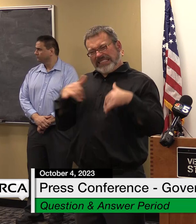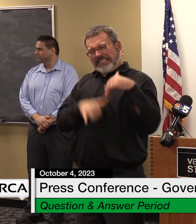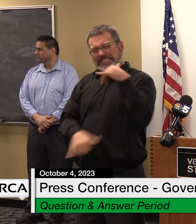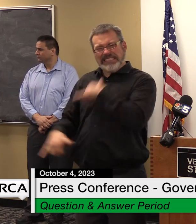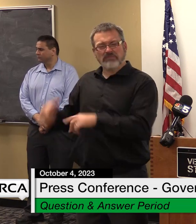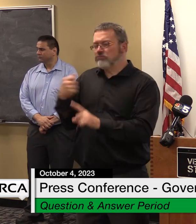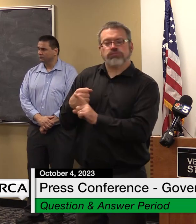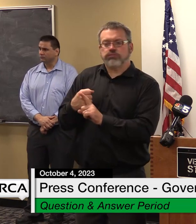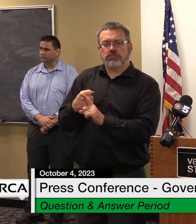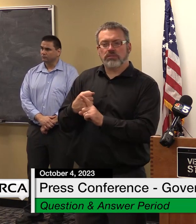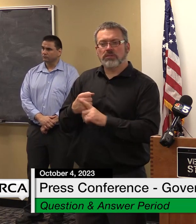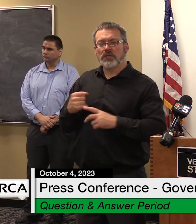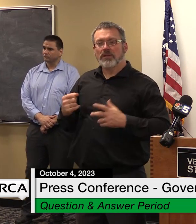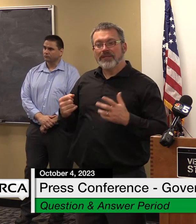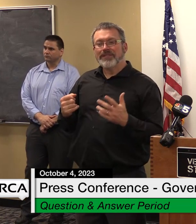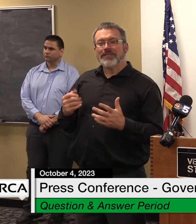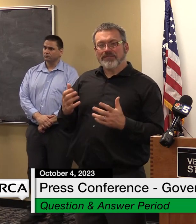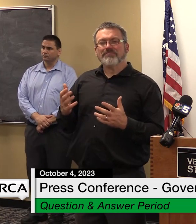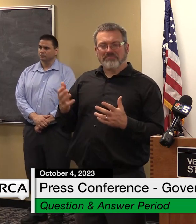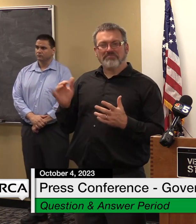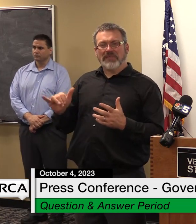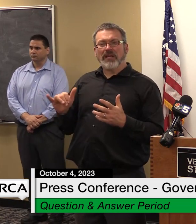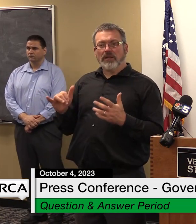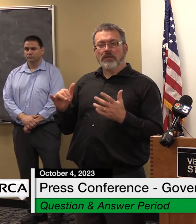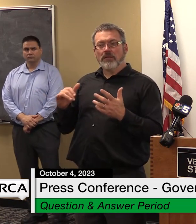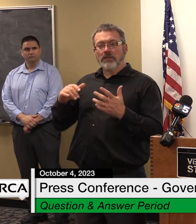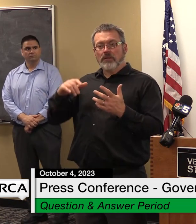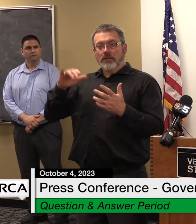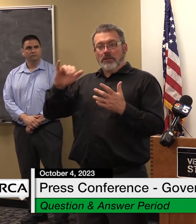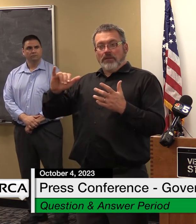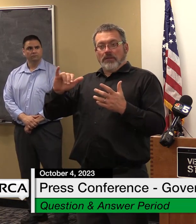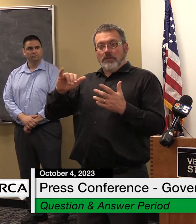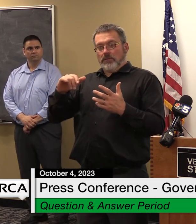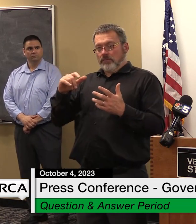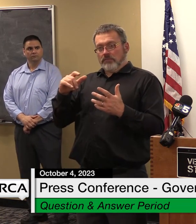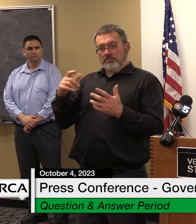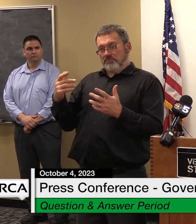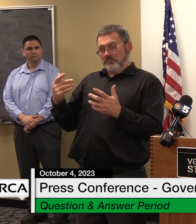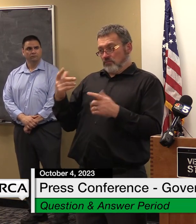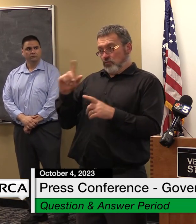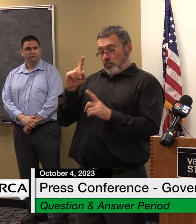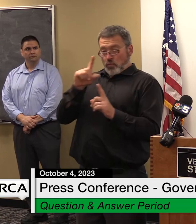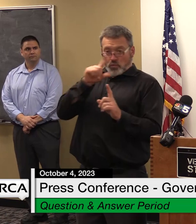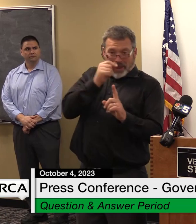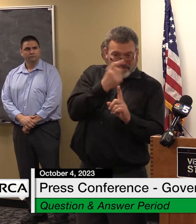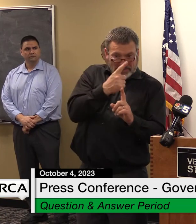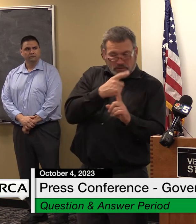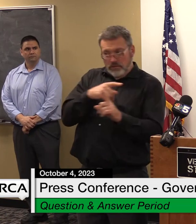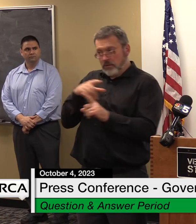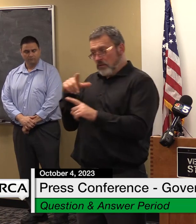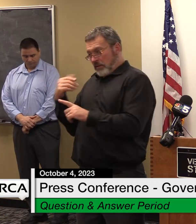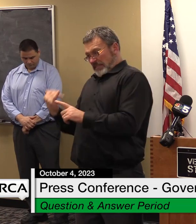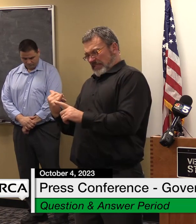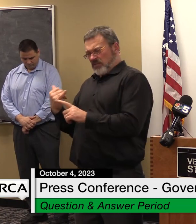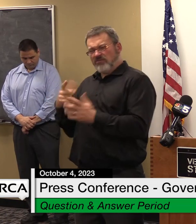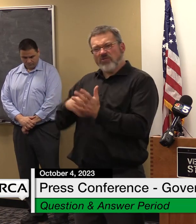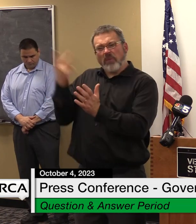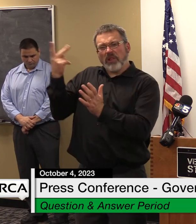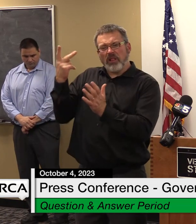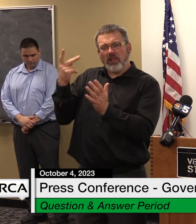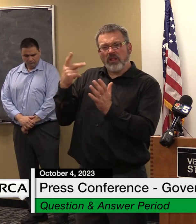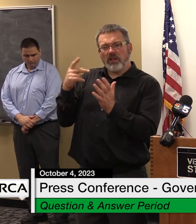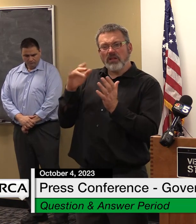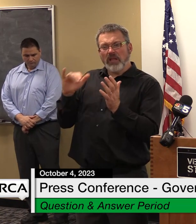in Barrie than in Montpelier. So that tells you the extent of this. So it's all the hidden